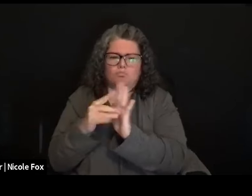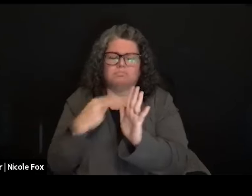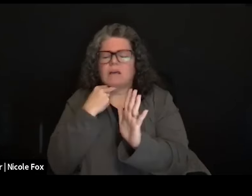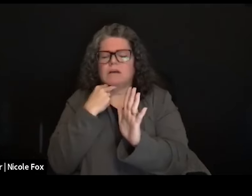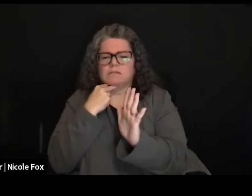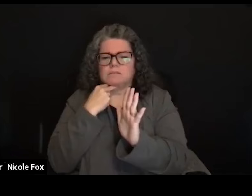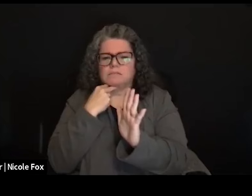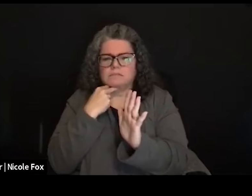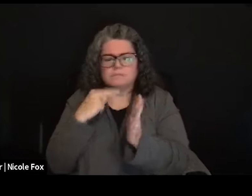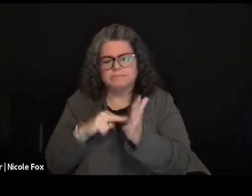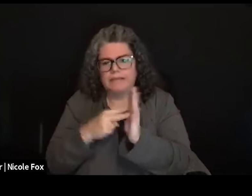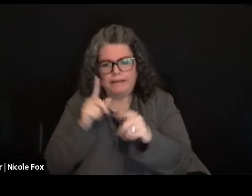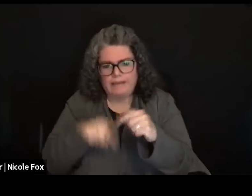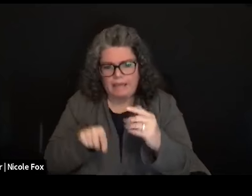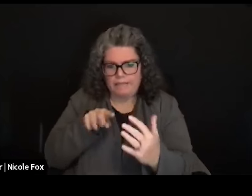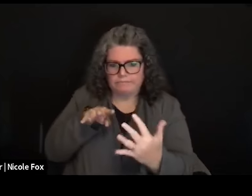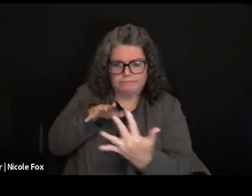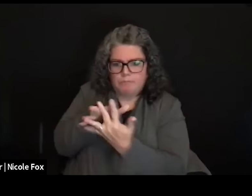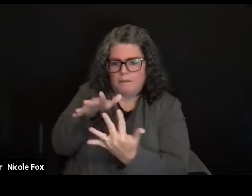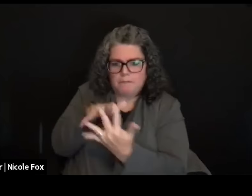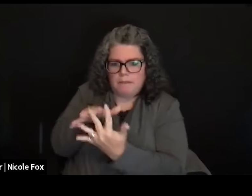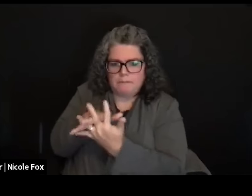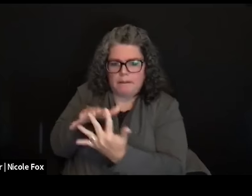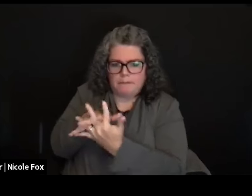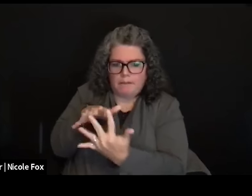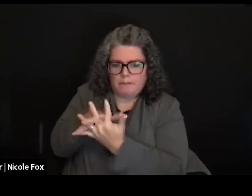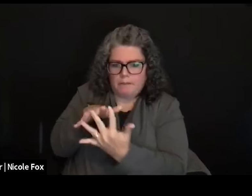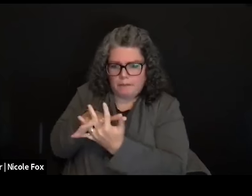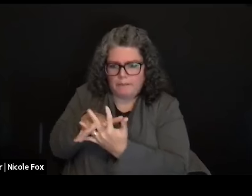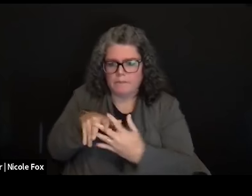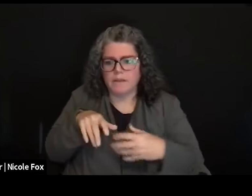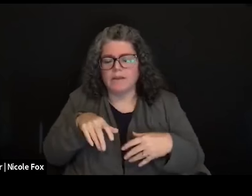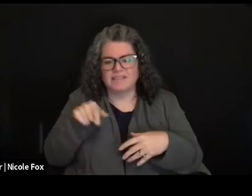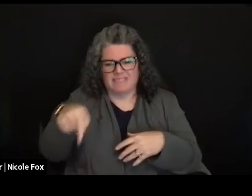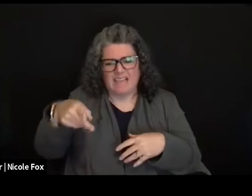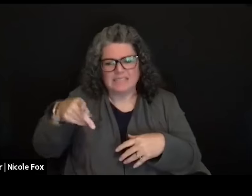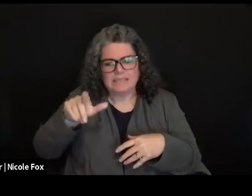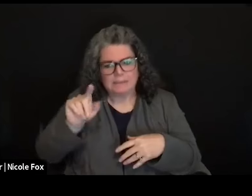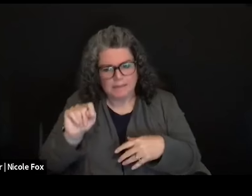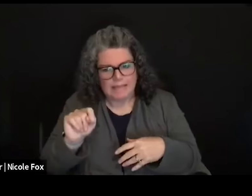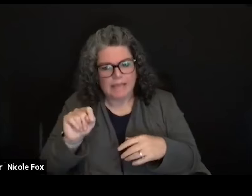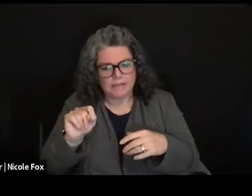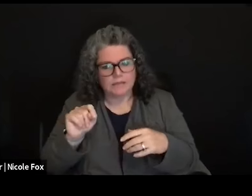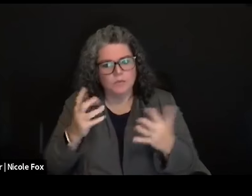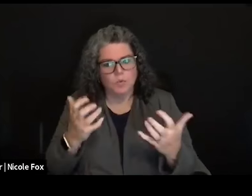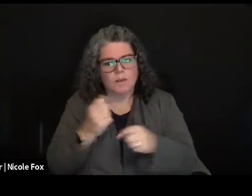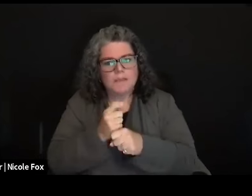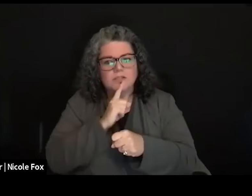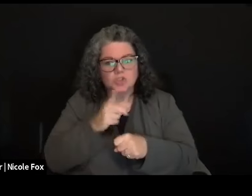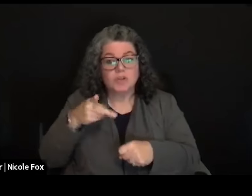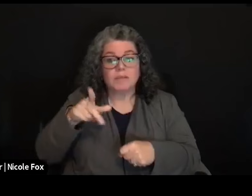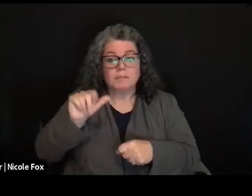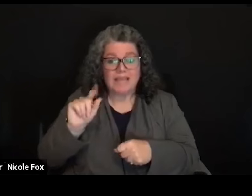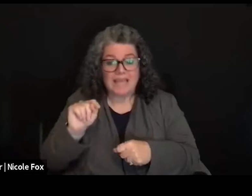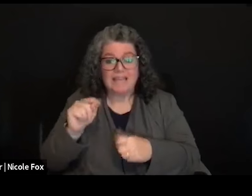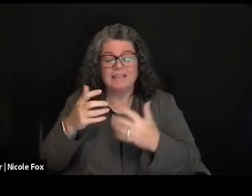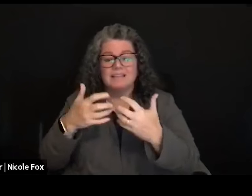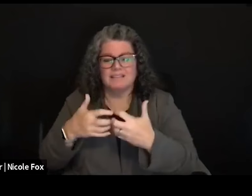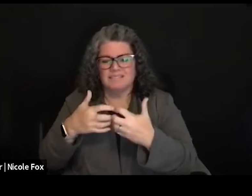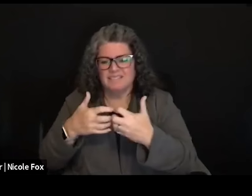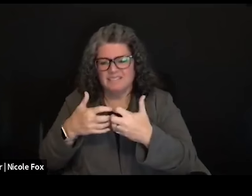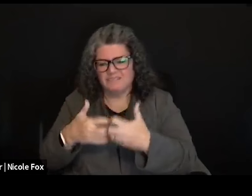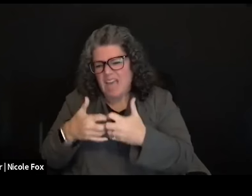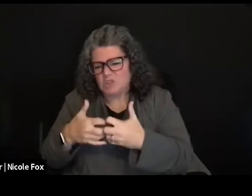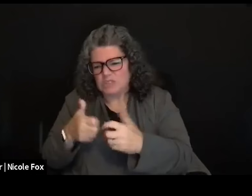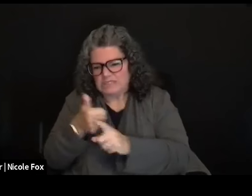So before we put water in that treatment plant, we have to make sure our plant can treat it. And again, last thing I want to